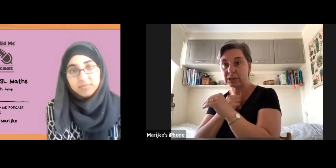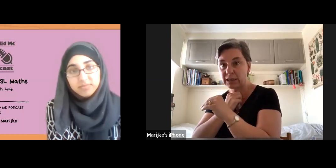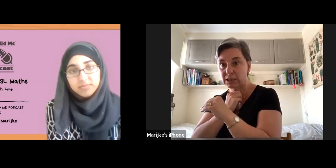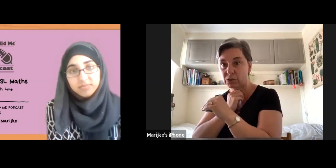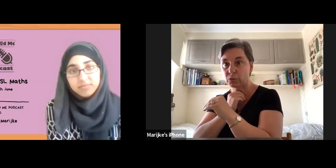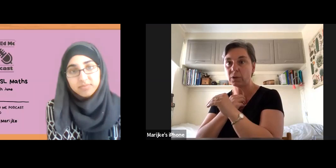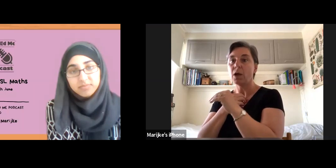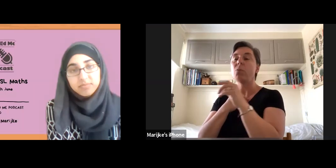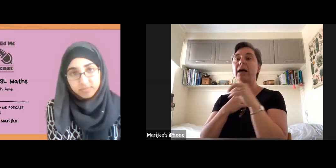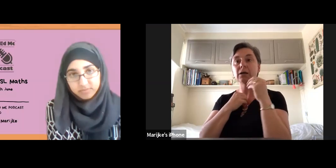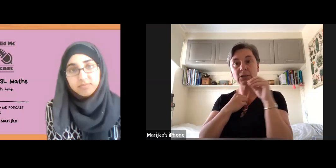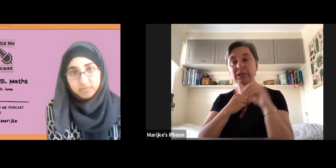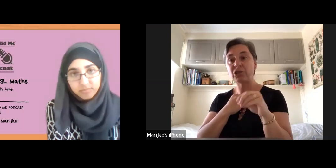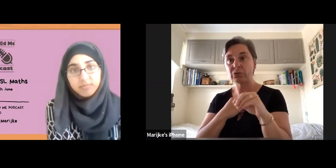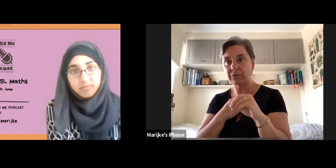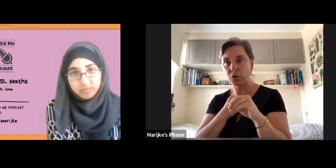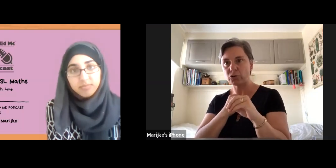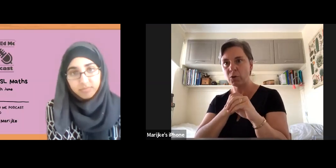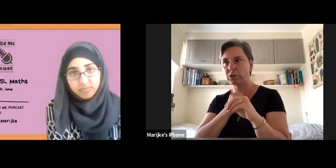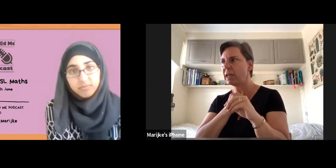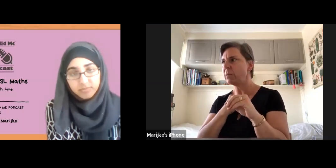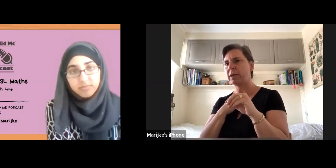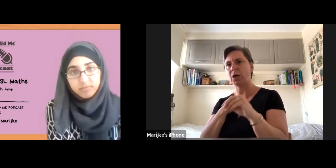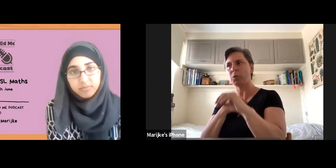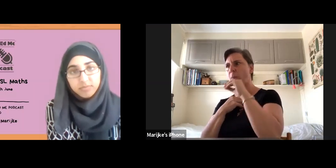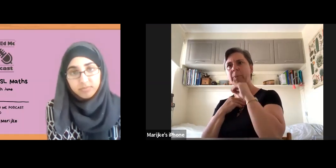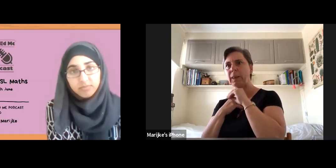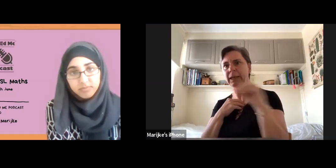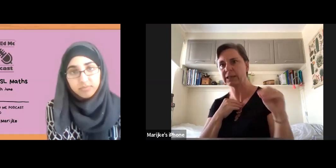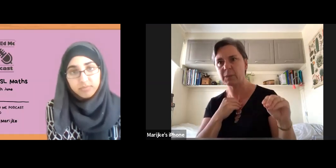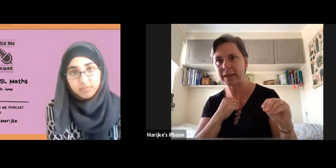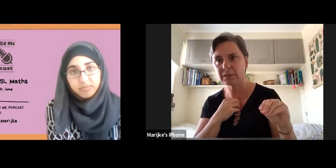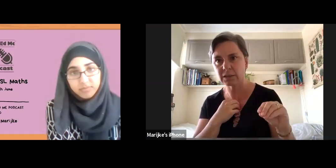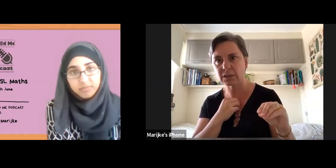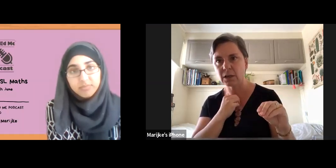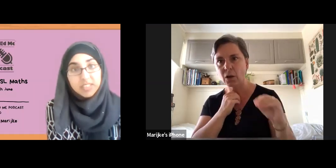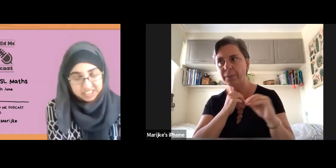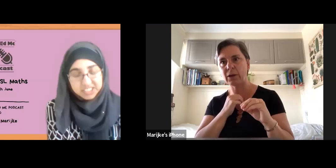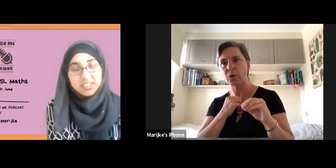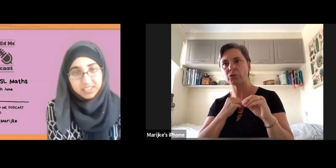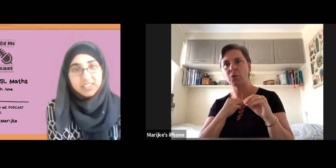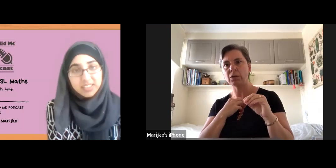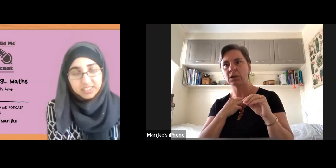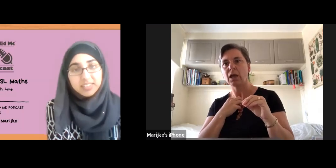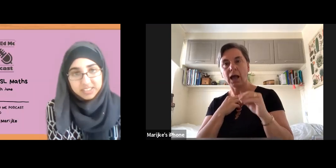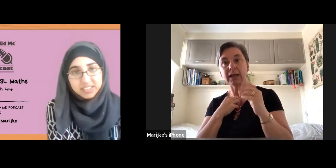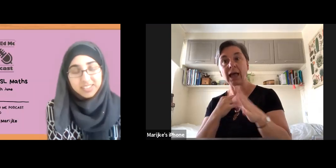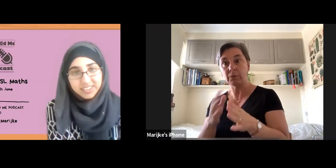needs school, where some of these children have a one-to-one, they become completely dependent on their one-to-one. And I